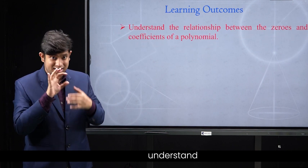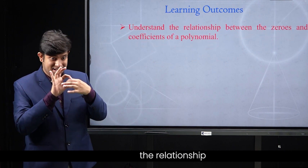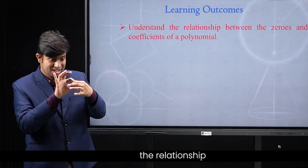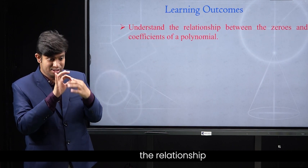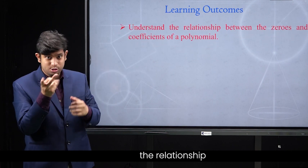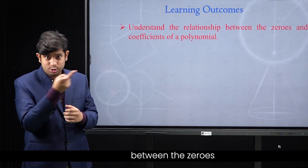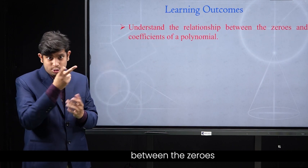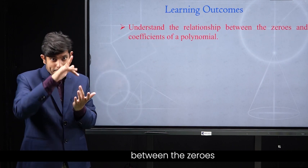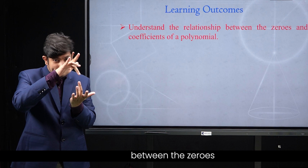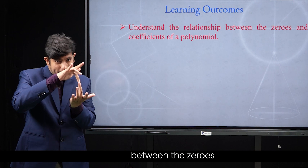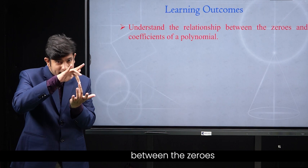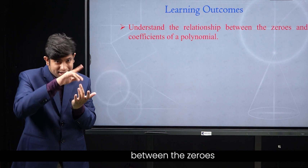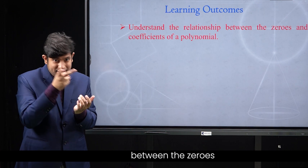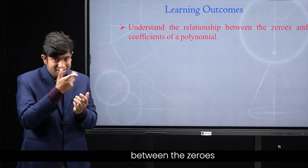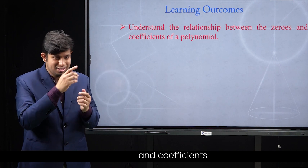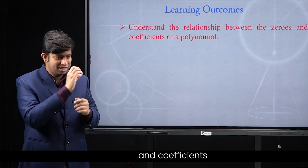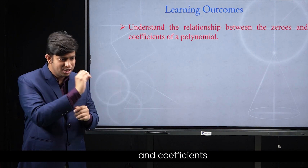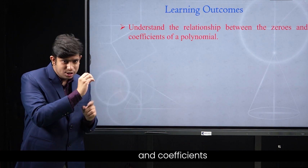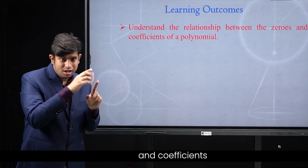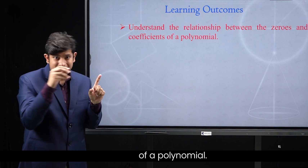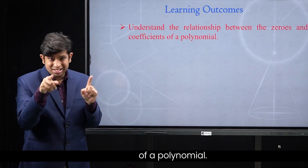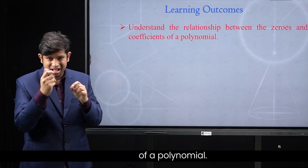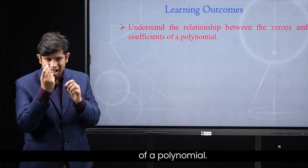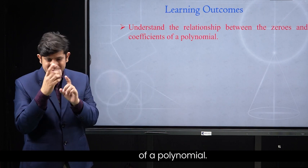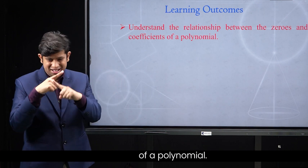understand the relationship between the zeros and coefficients of a polynomial.